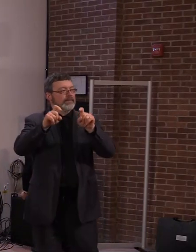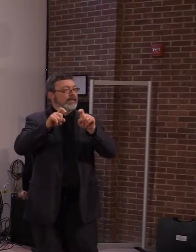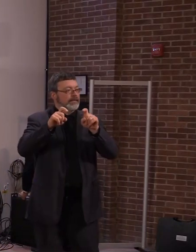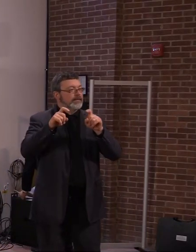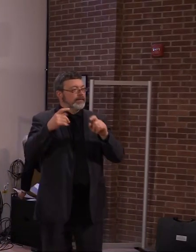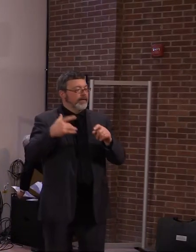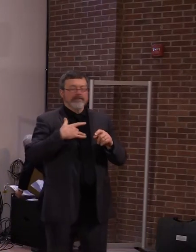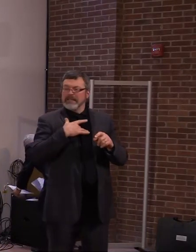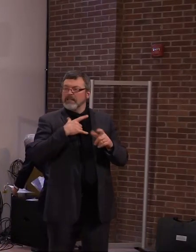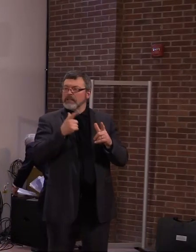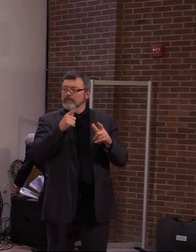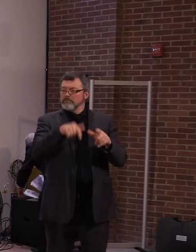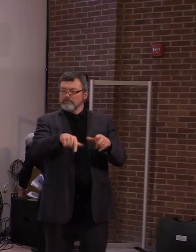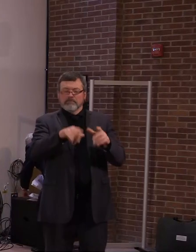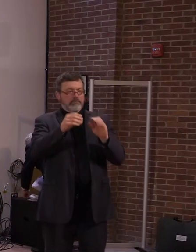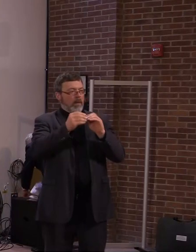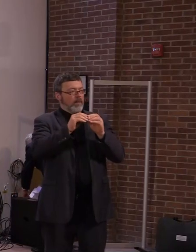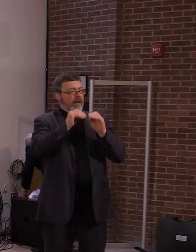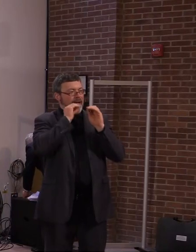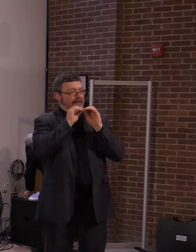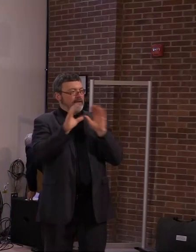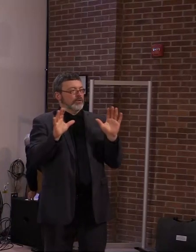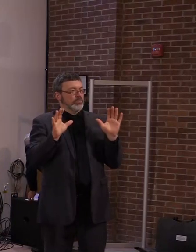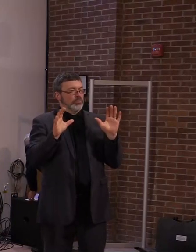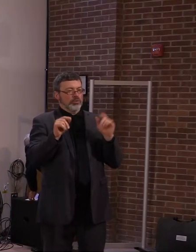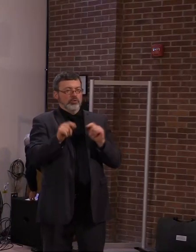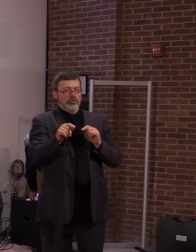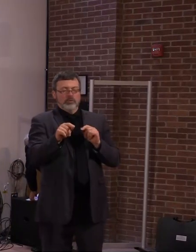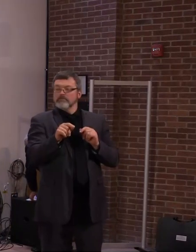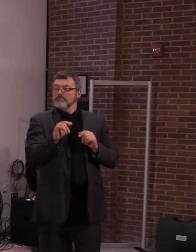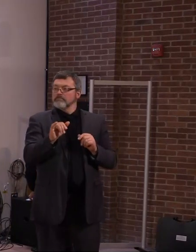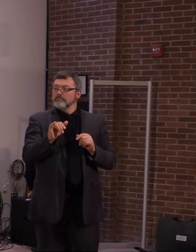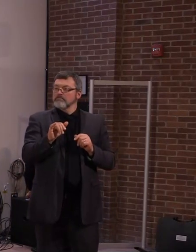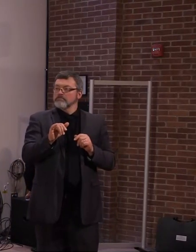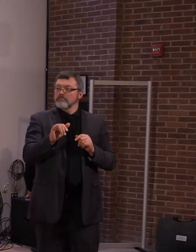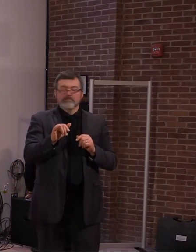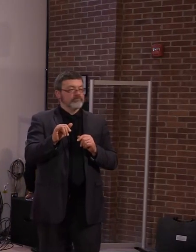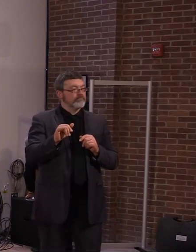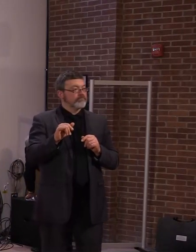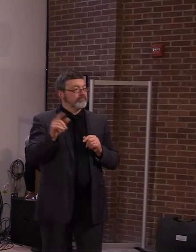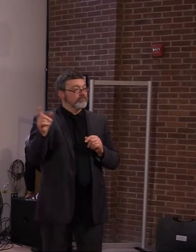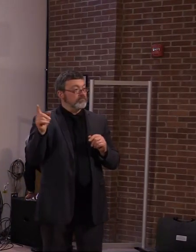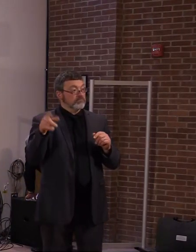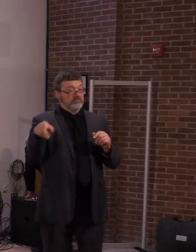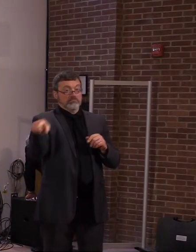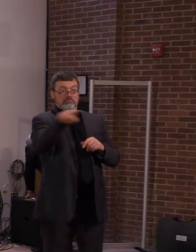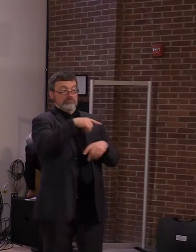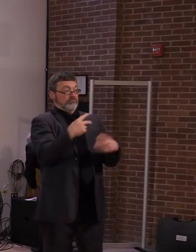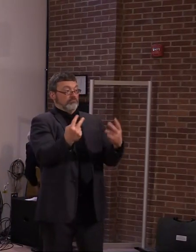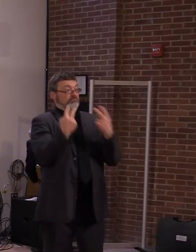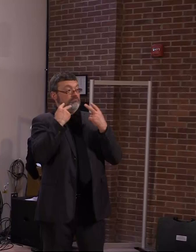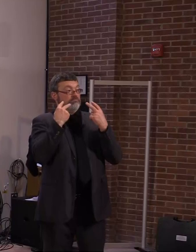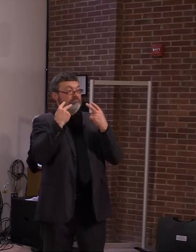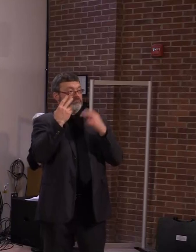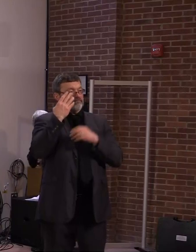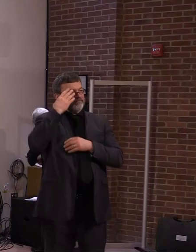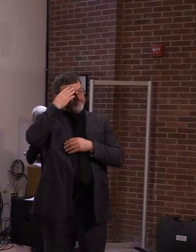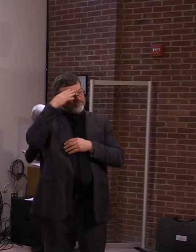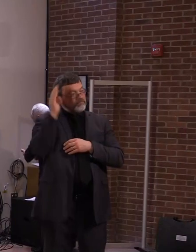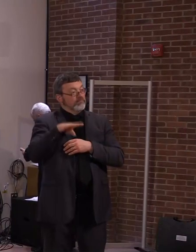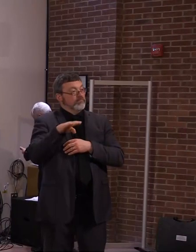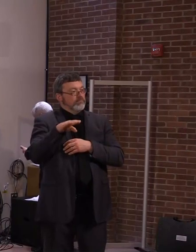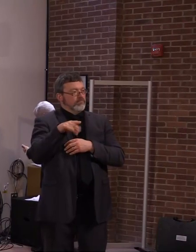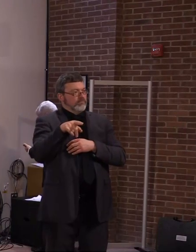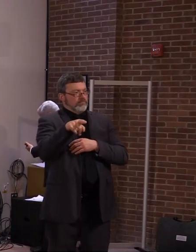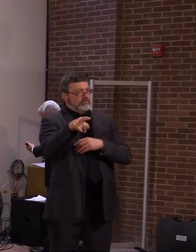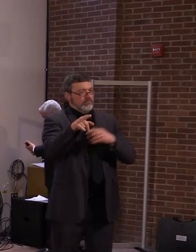you know, when you look at, we have in the full deck, as you know, and as those watching may know, you know, a comparison of every single